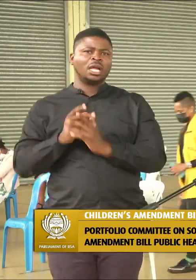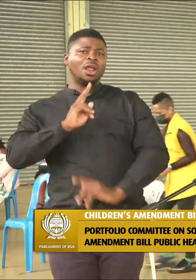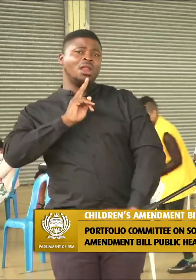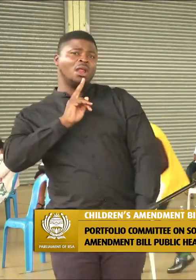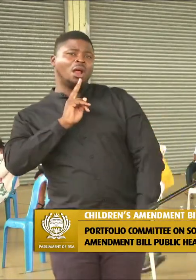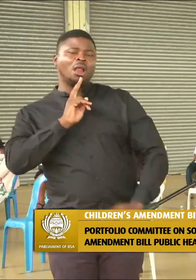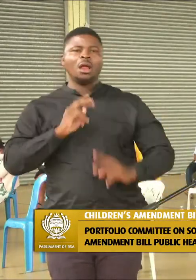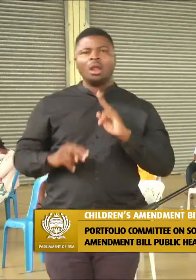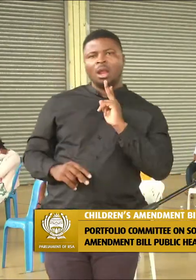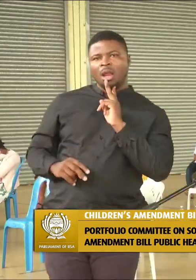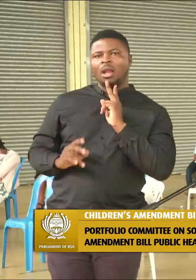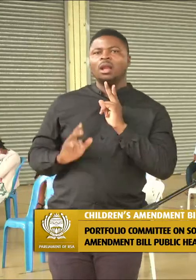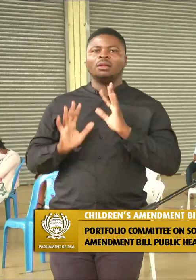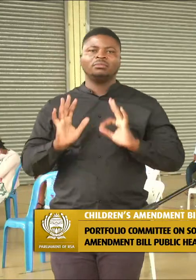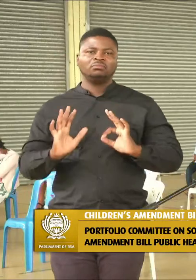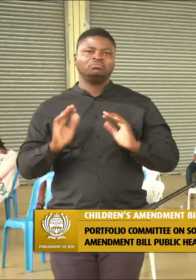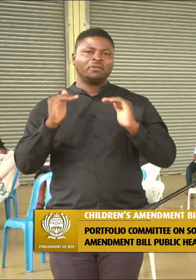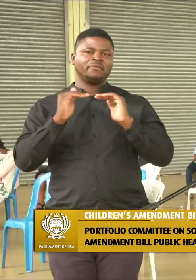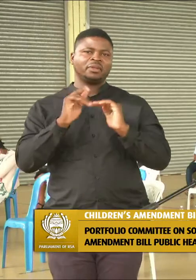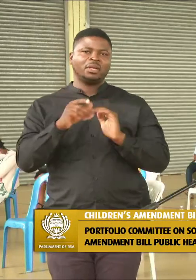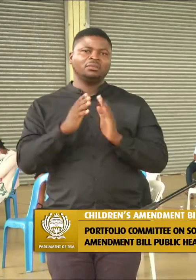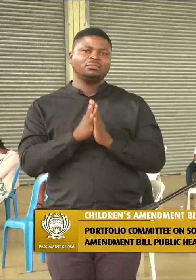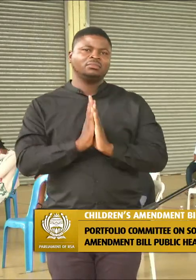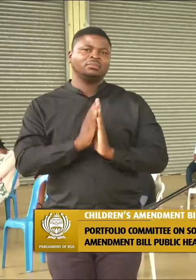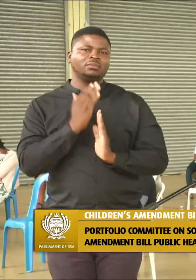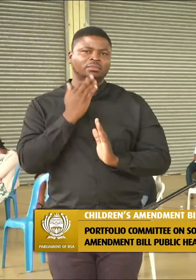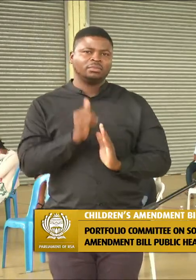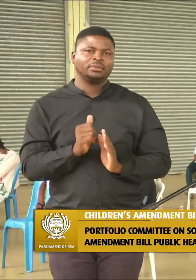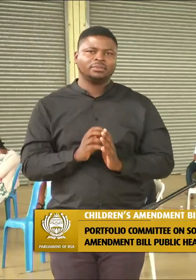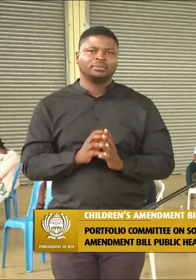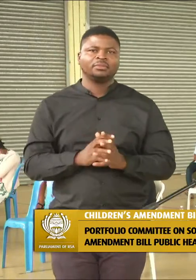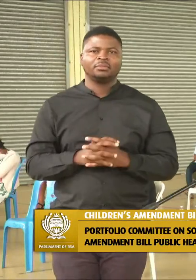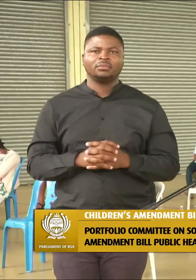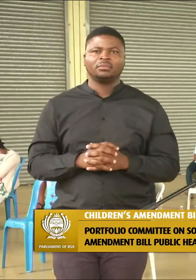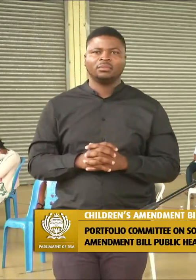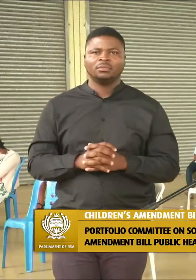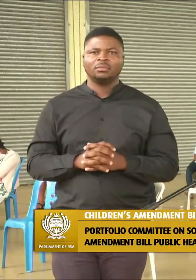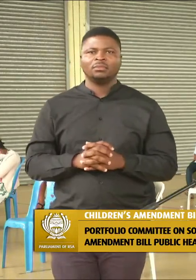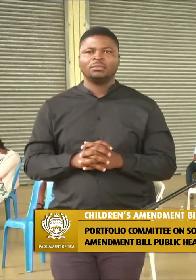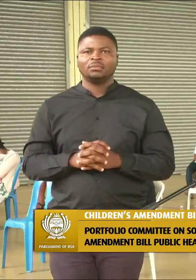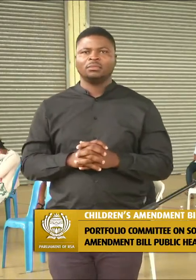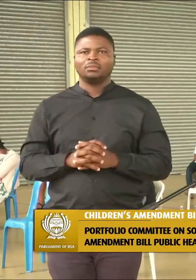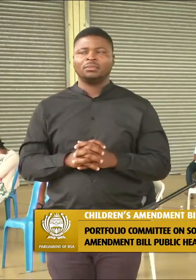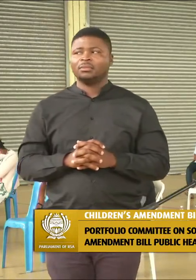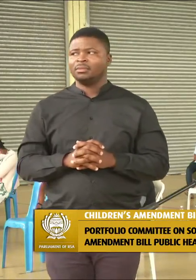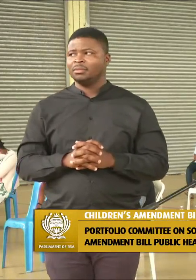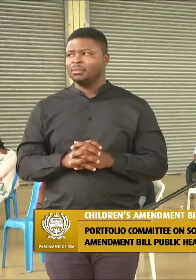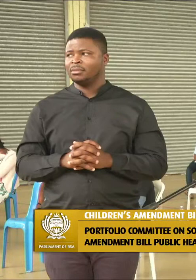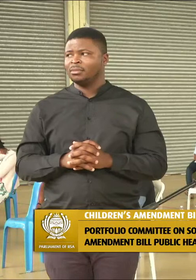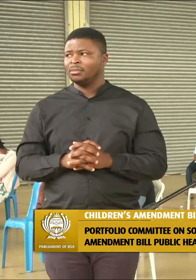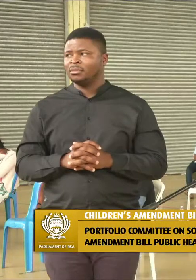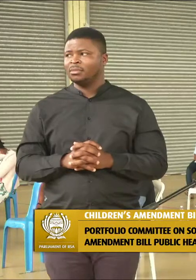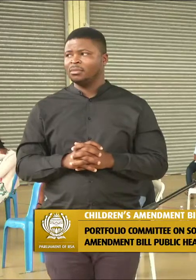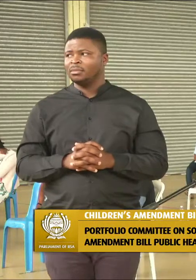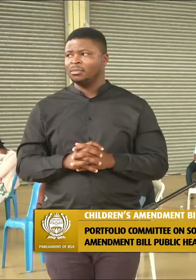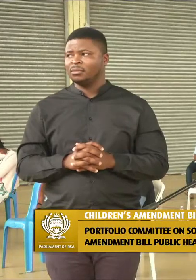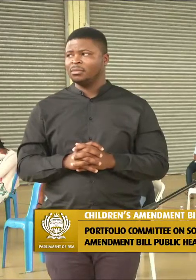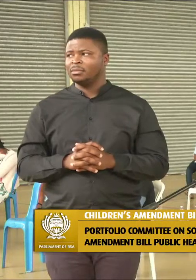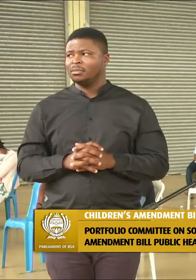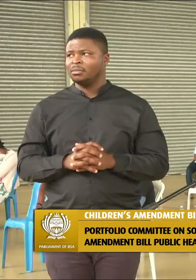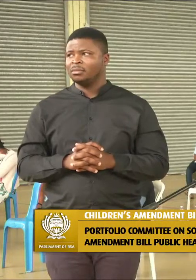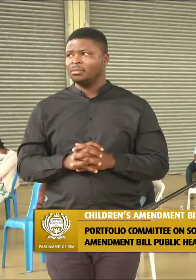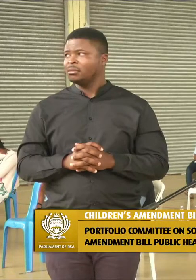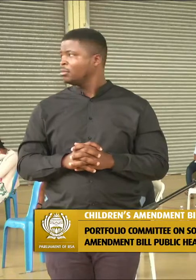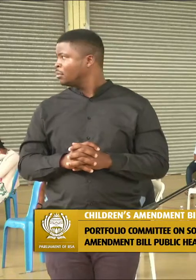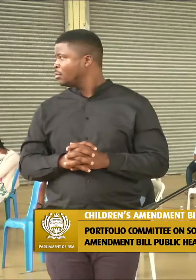ngineminyaka ecishe ube u21 ngisebenza lapha kuma ECD noma inkulisa futhi